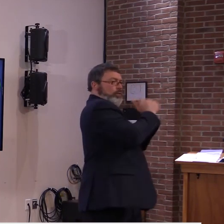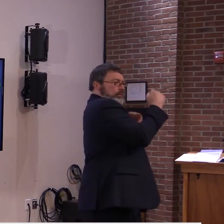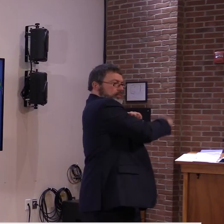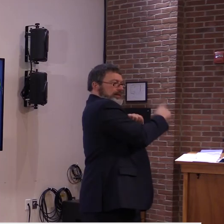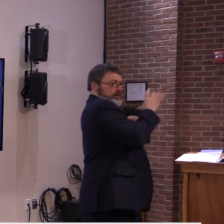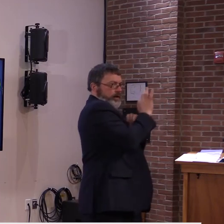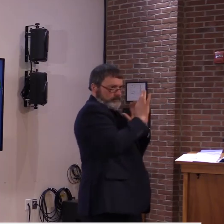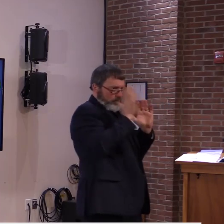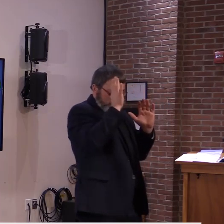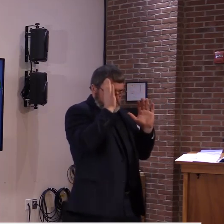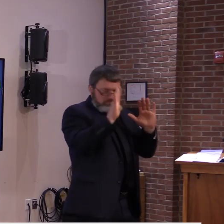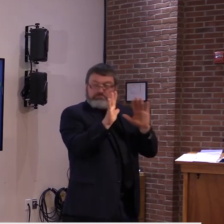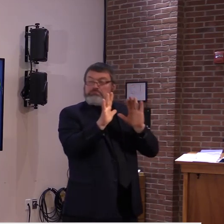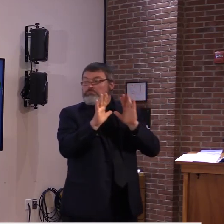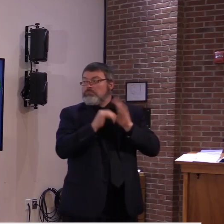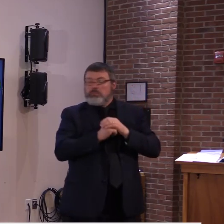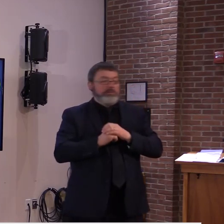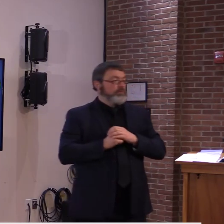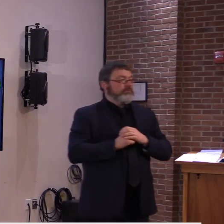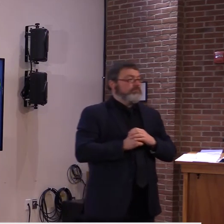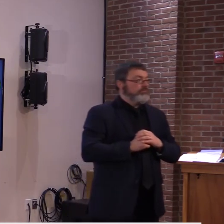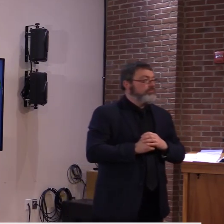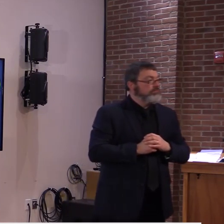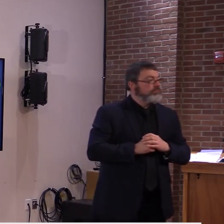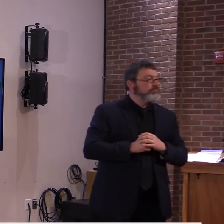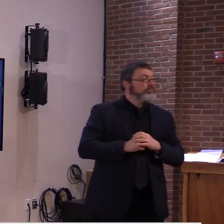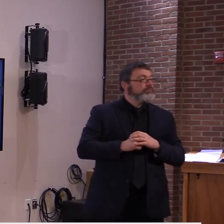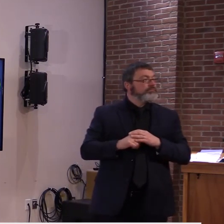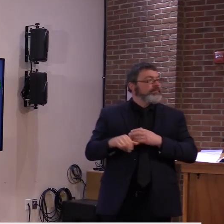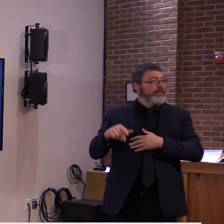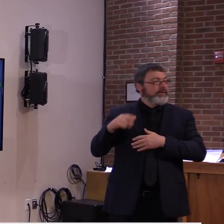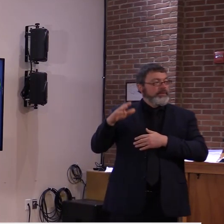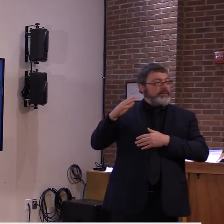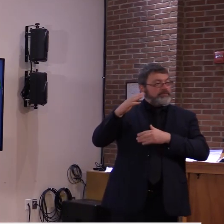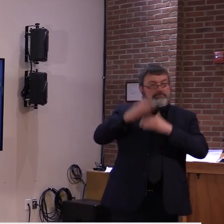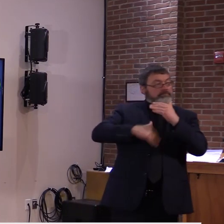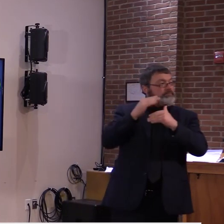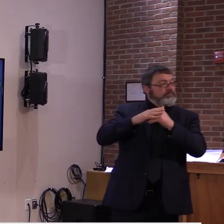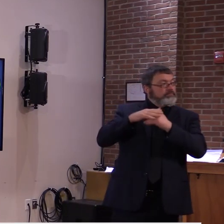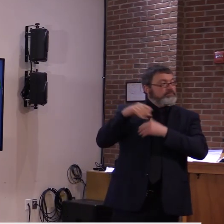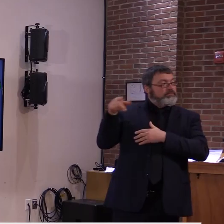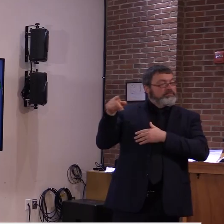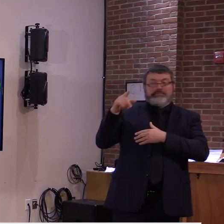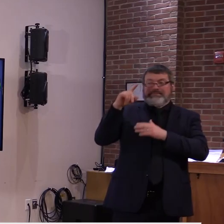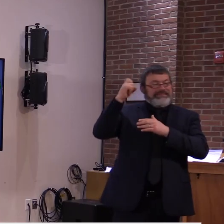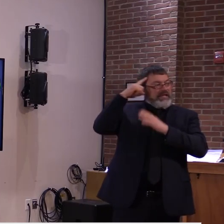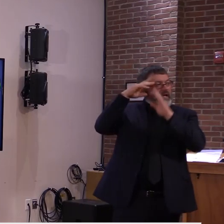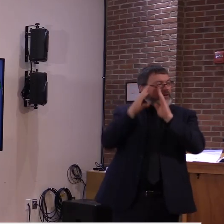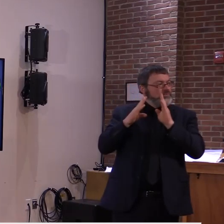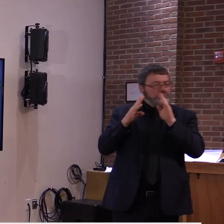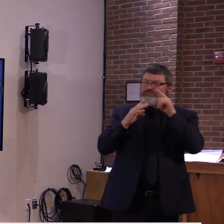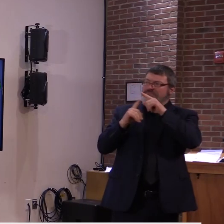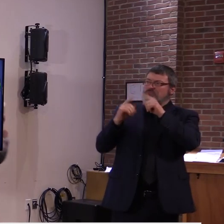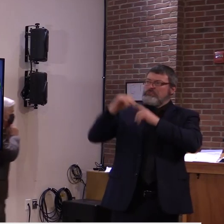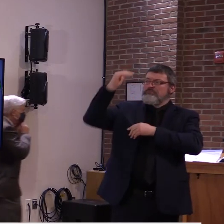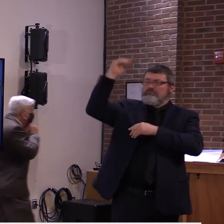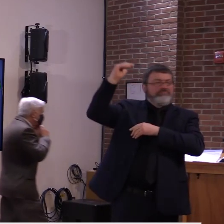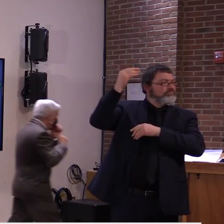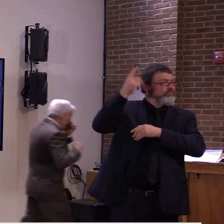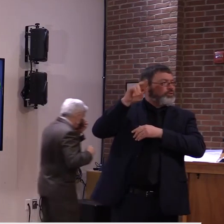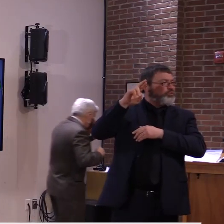Guy, I have no knowledge of any reports coming into DCF, but that doesn't mean that there hasn't been. Let me double